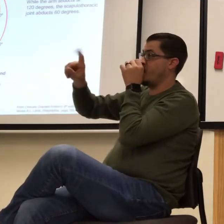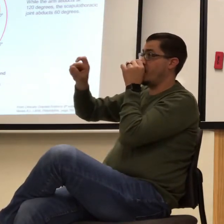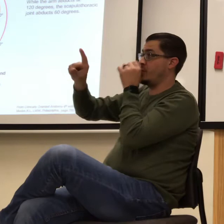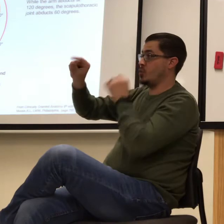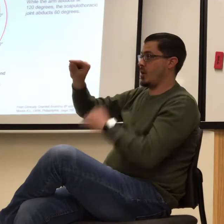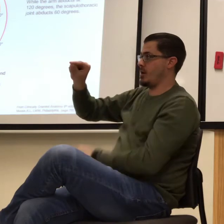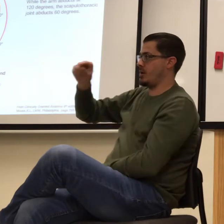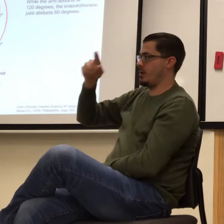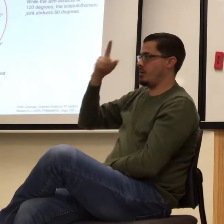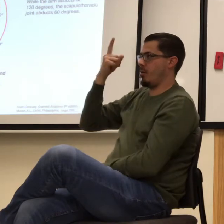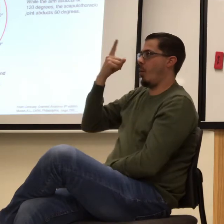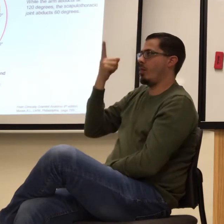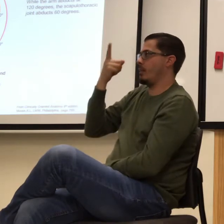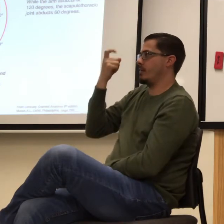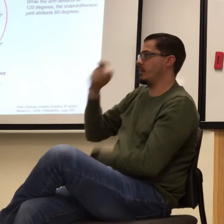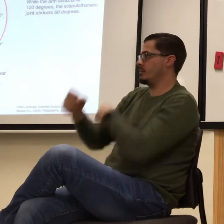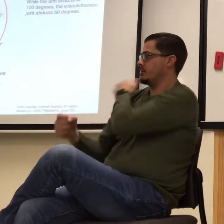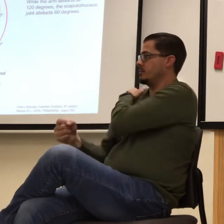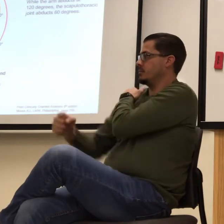120 degrees is due to